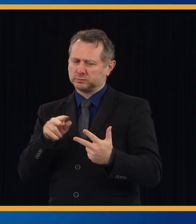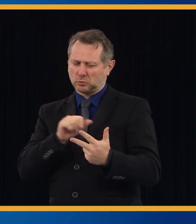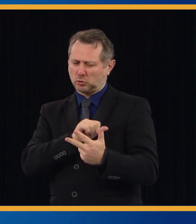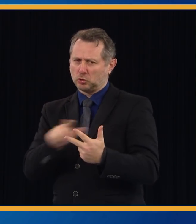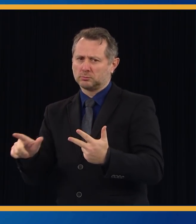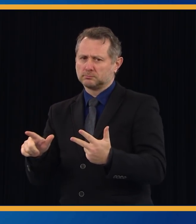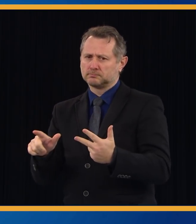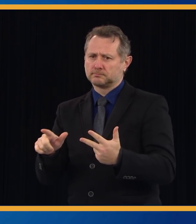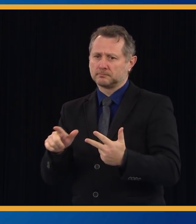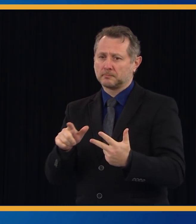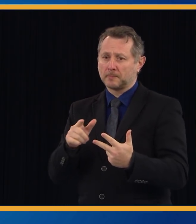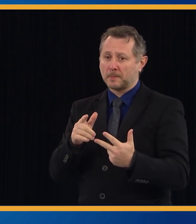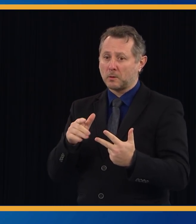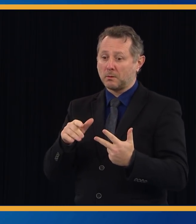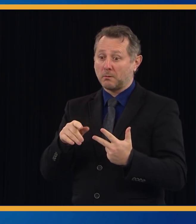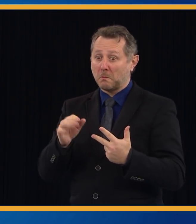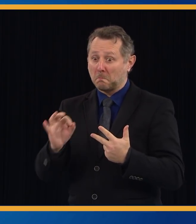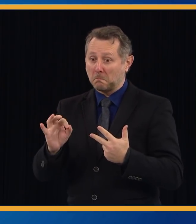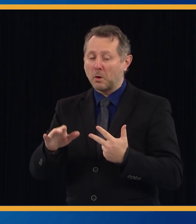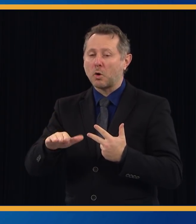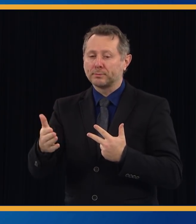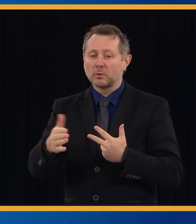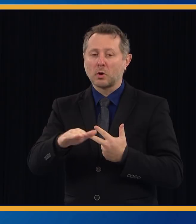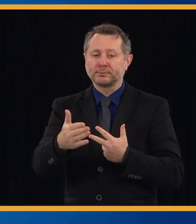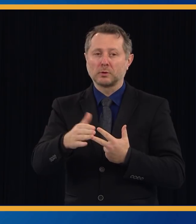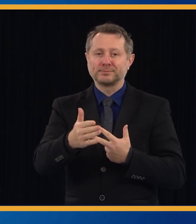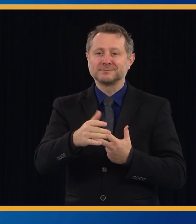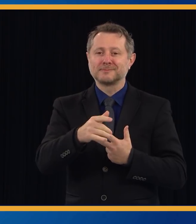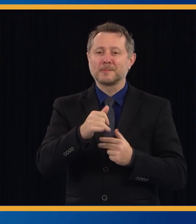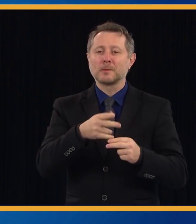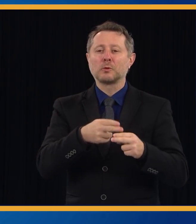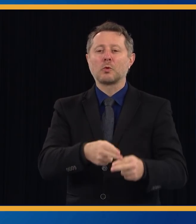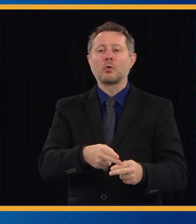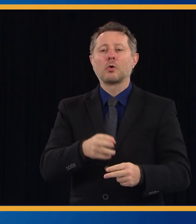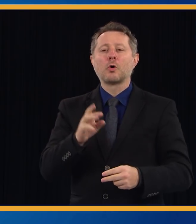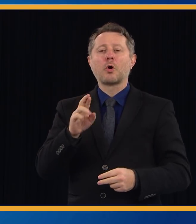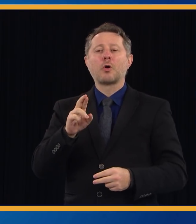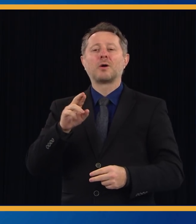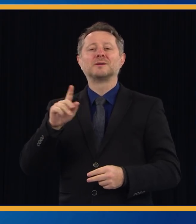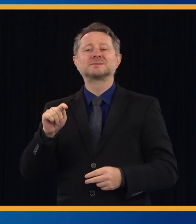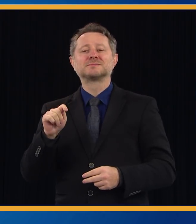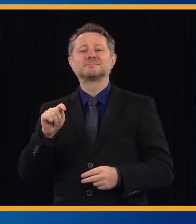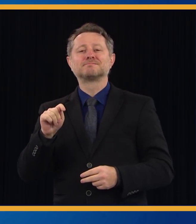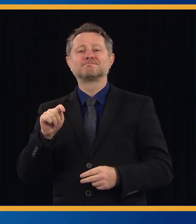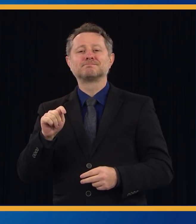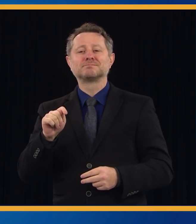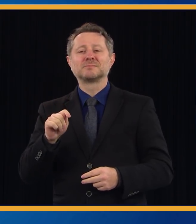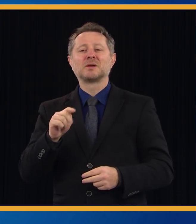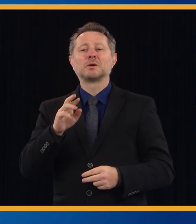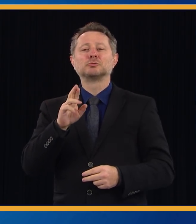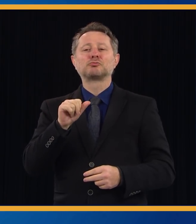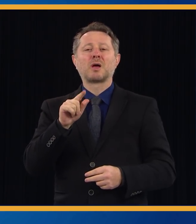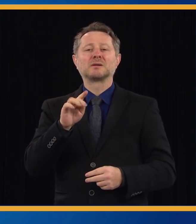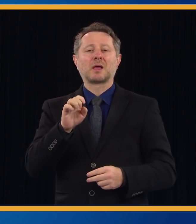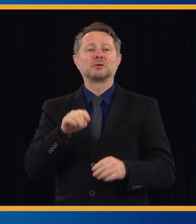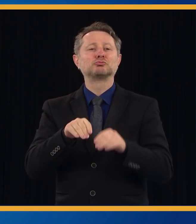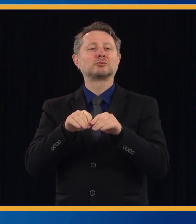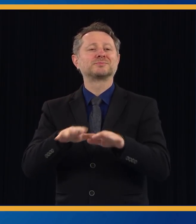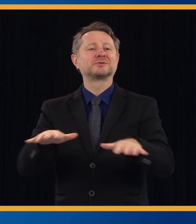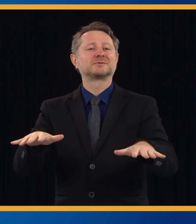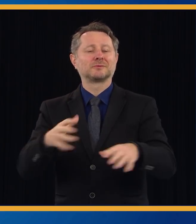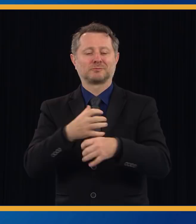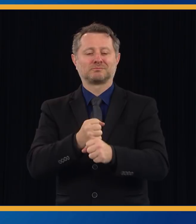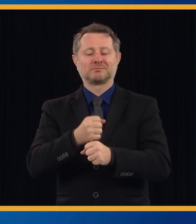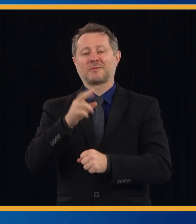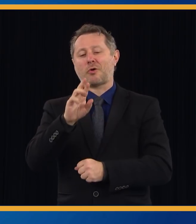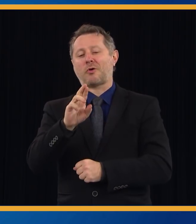you adjust. That's called the RT factor, rate of transmission factor. What is the rate of transmission